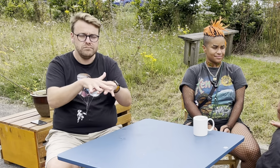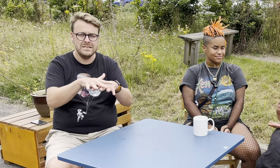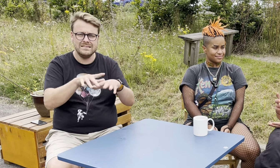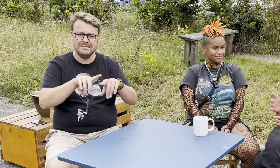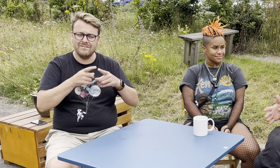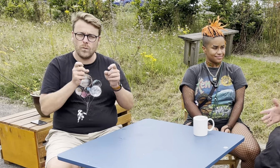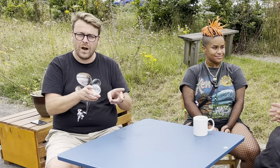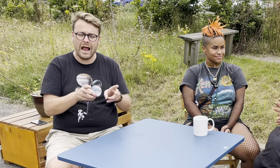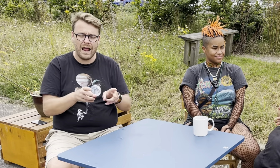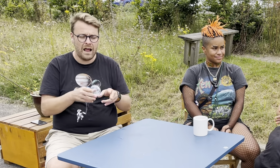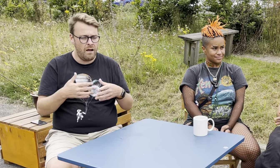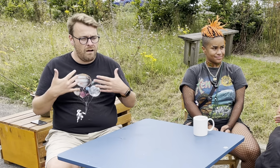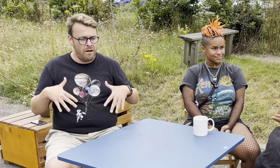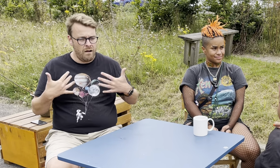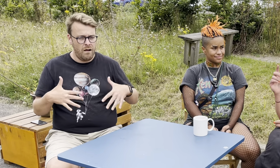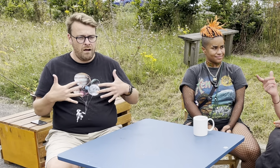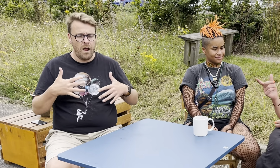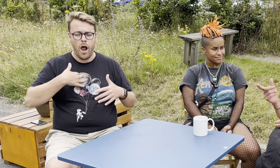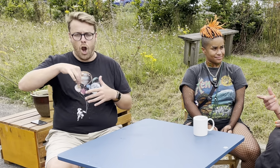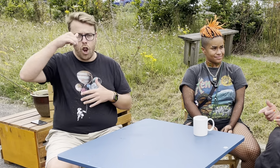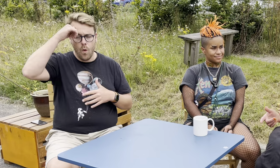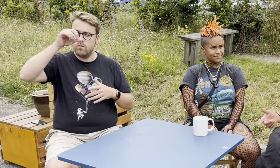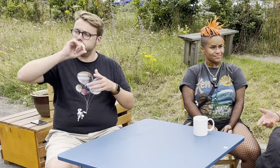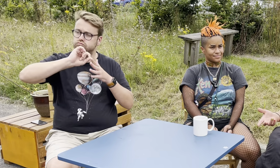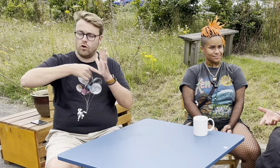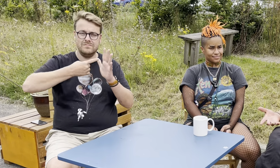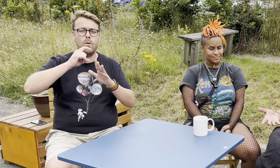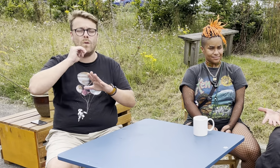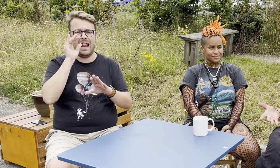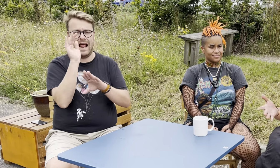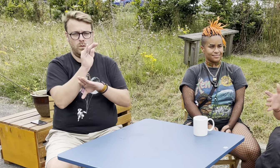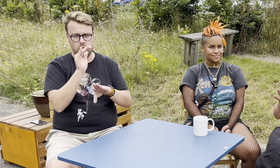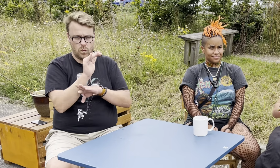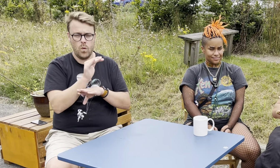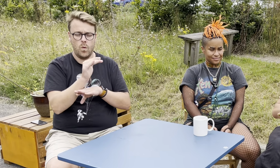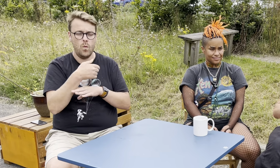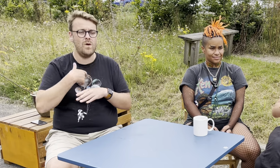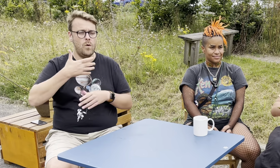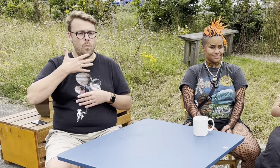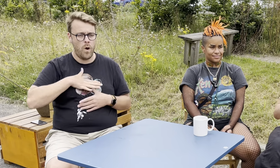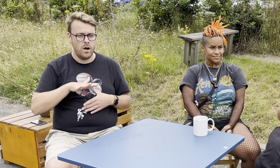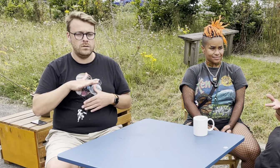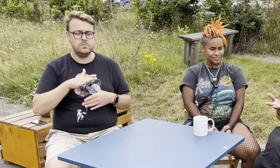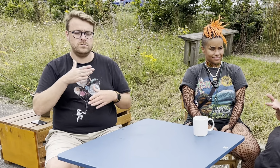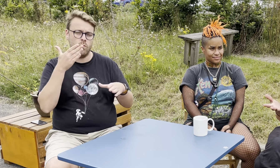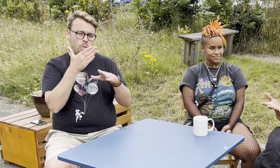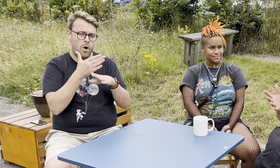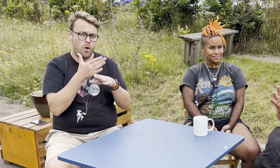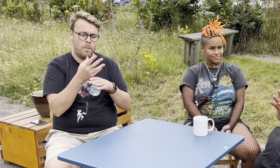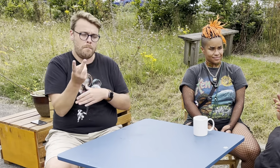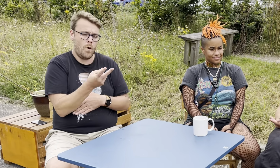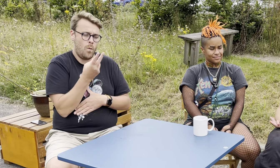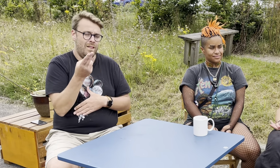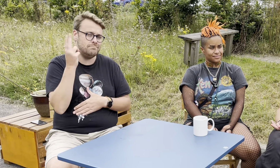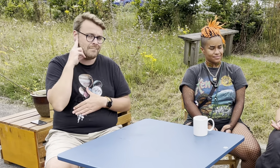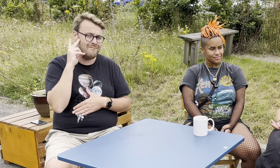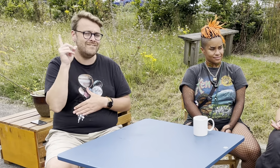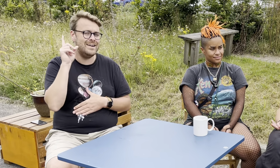We've known right from the start it's going to be outdoors, and we wanted to work with deaf and hearing actors, and I think we've